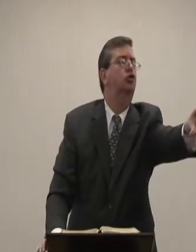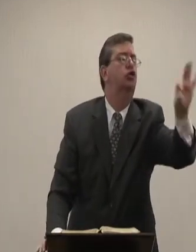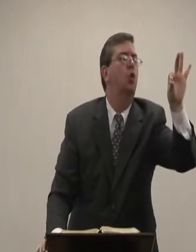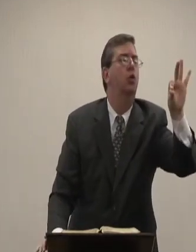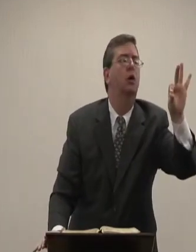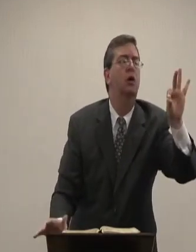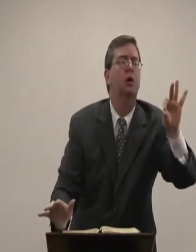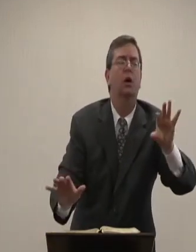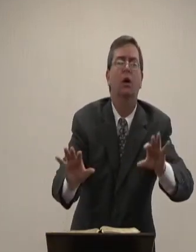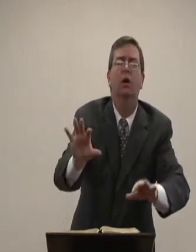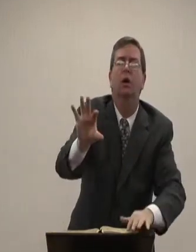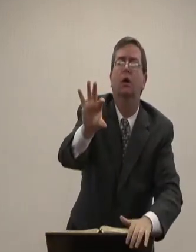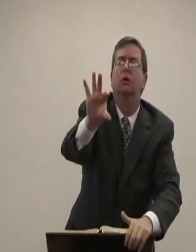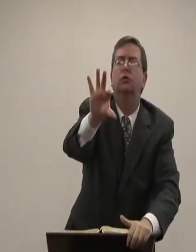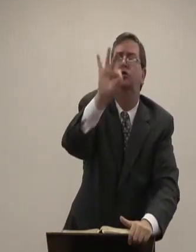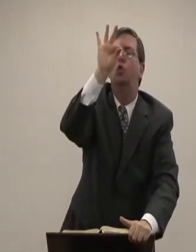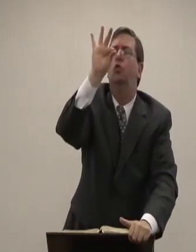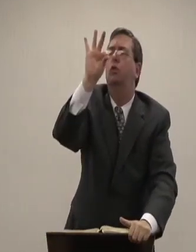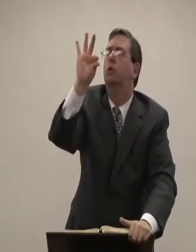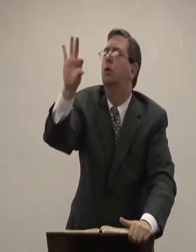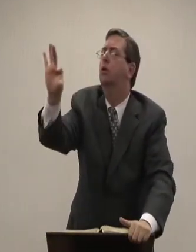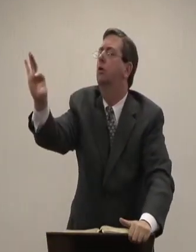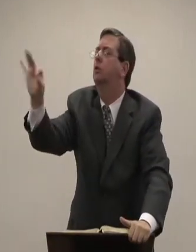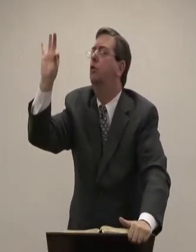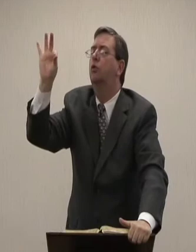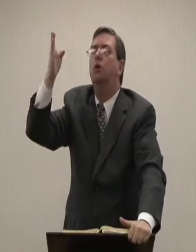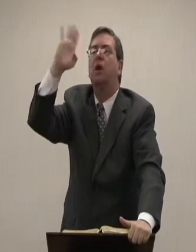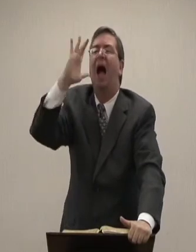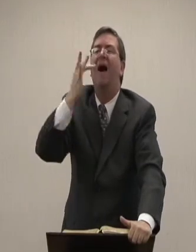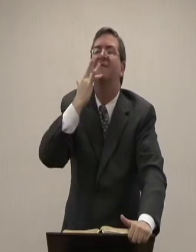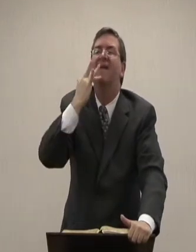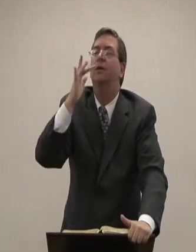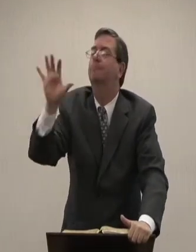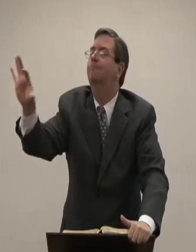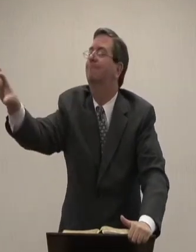Now God doesn't have a favorite person that he just picks just specific people.